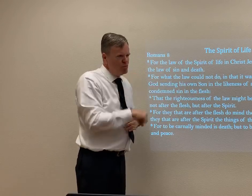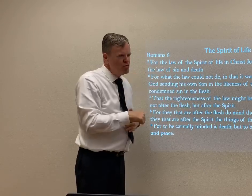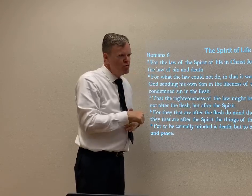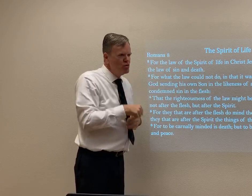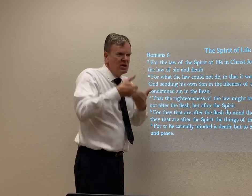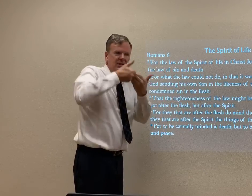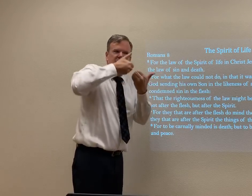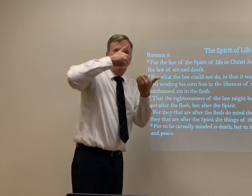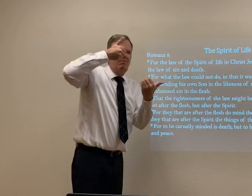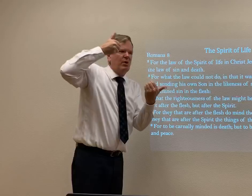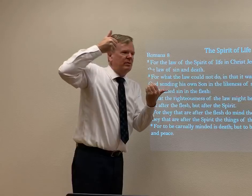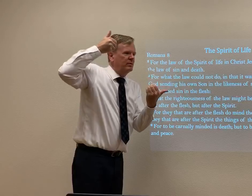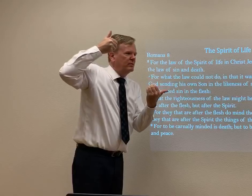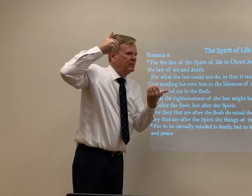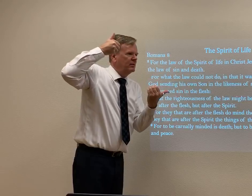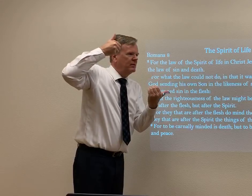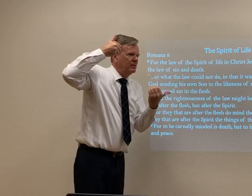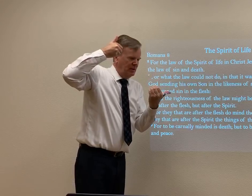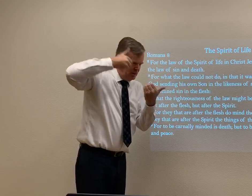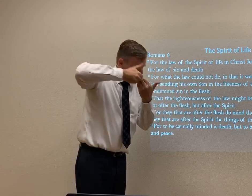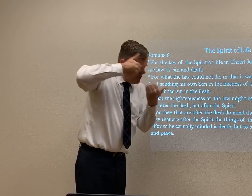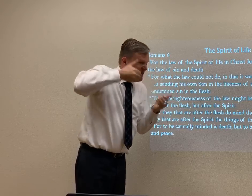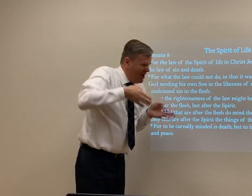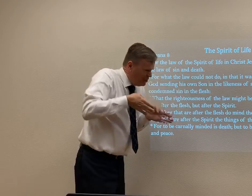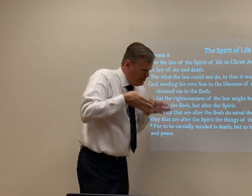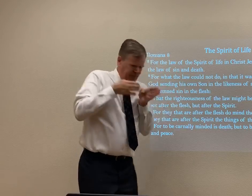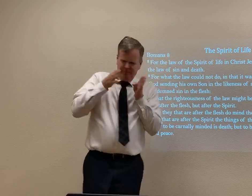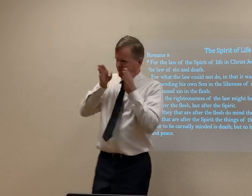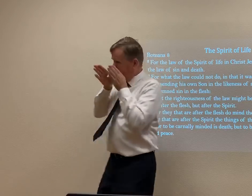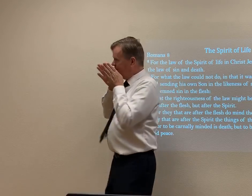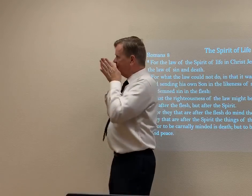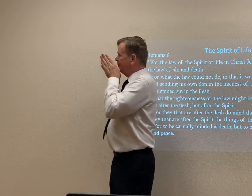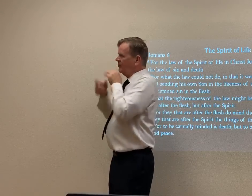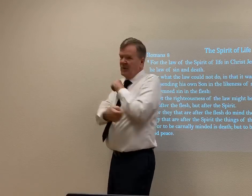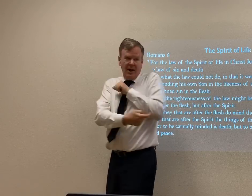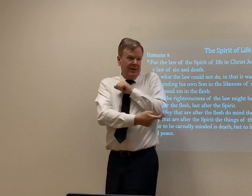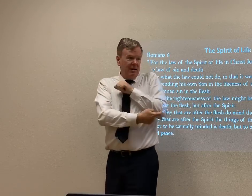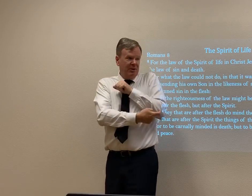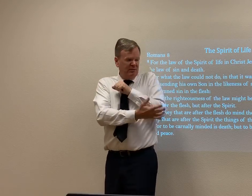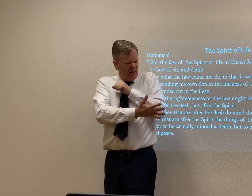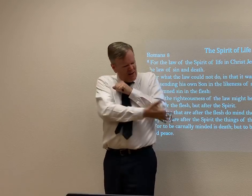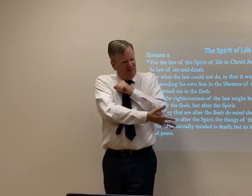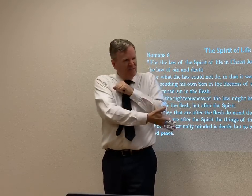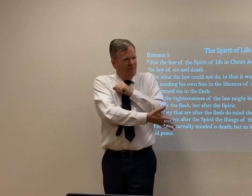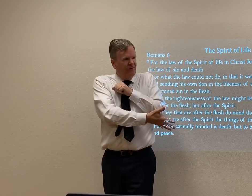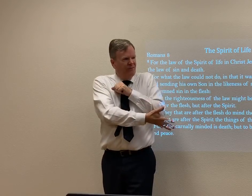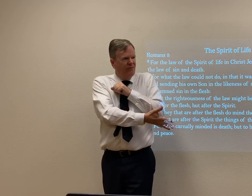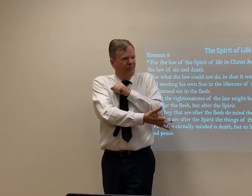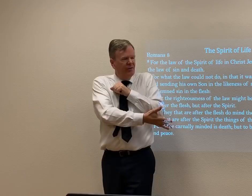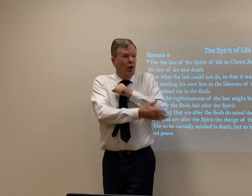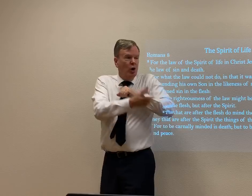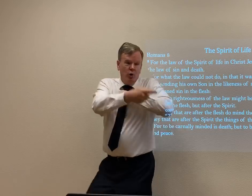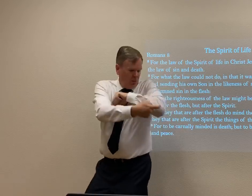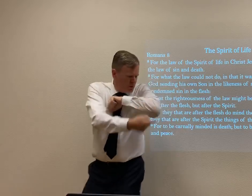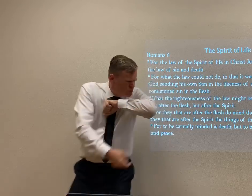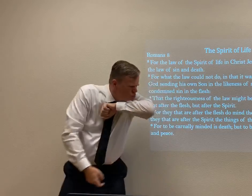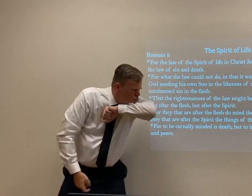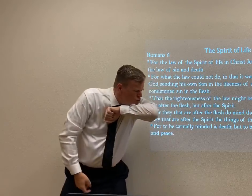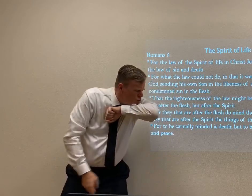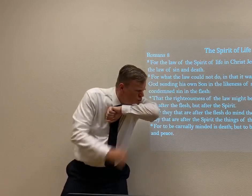different. That's separate, right? That's separate. And what we need to do is we need to turn ourselves away from that temptation, leave that temptation.